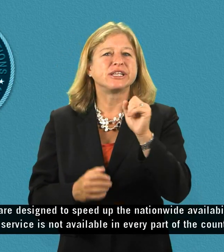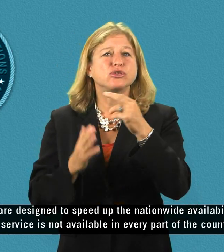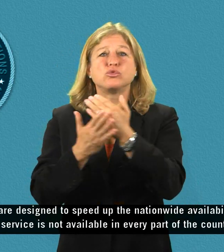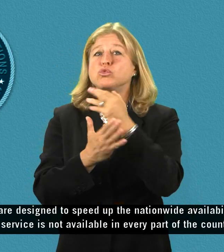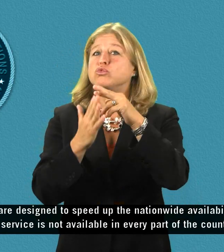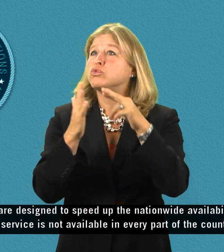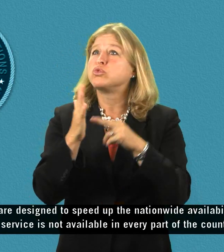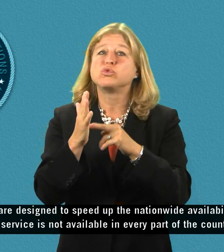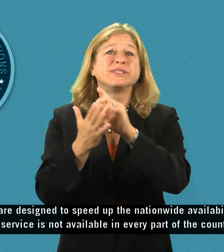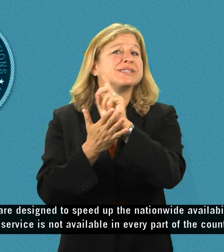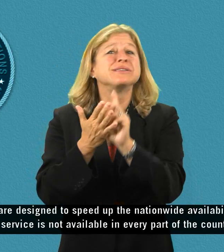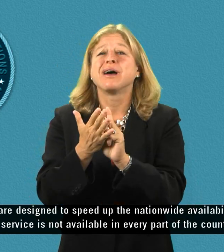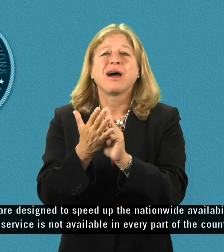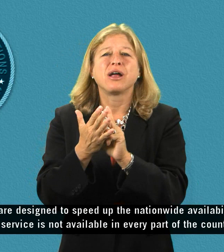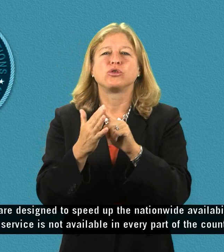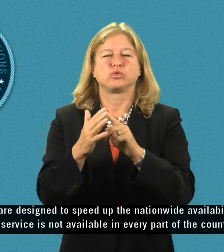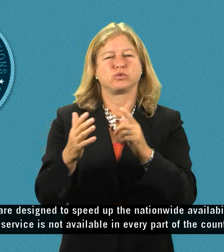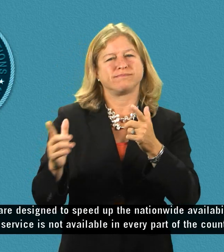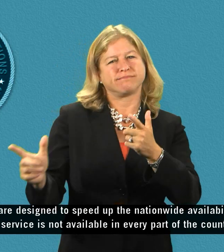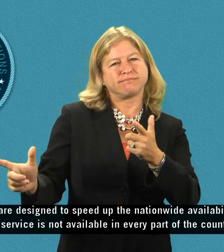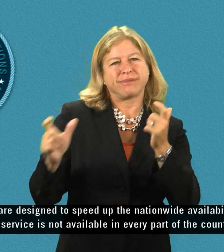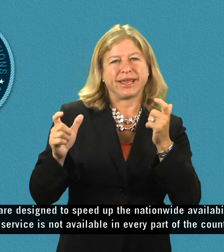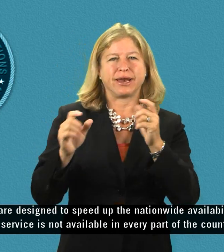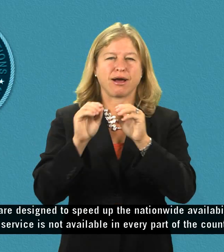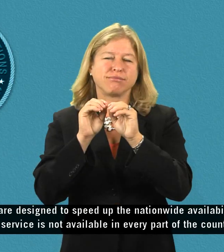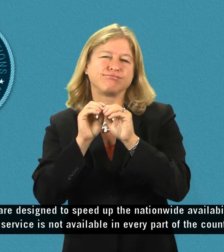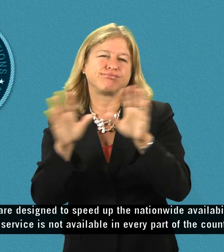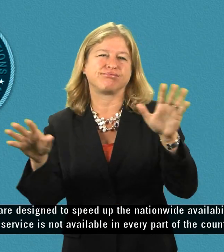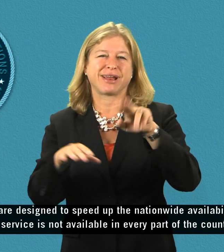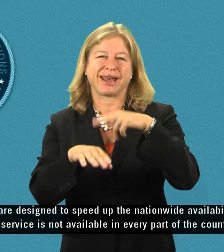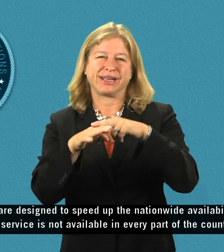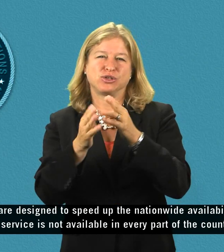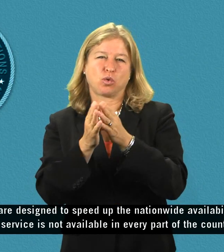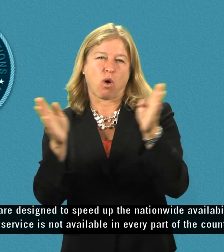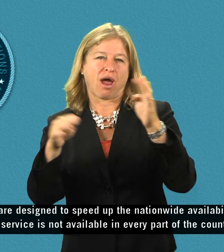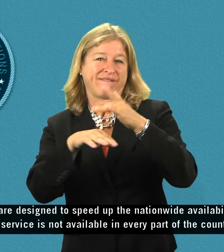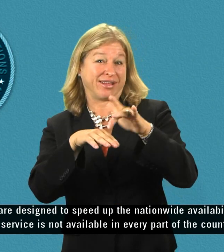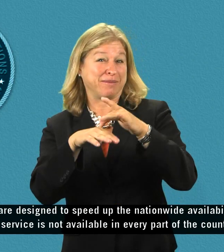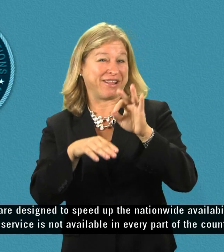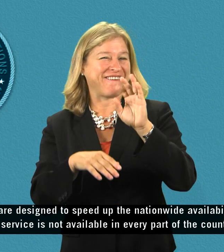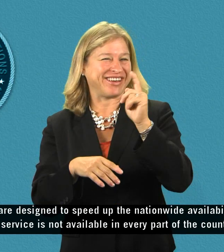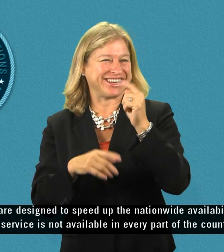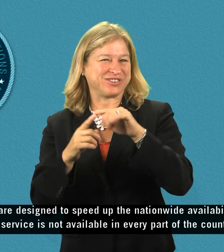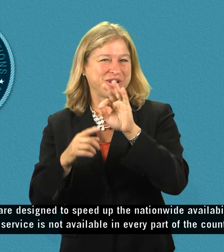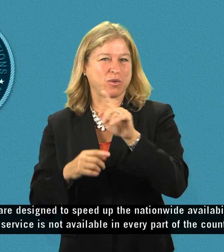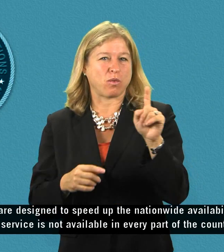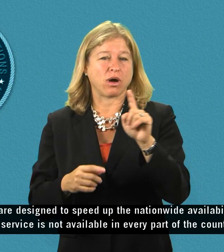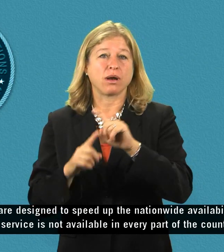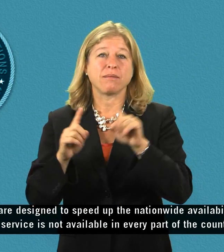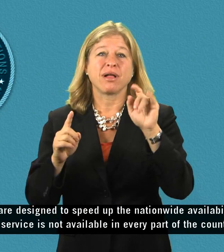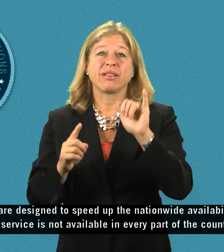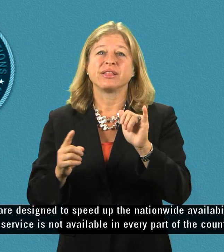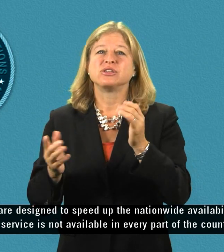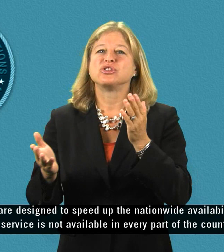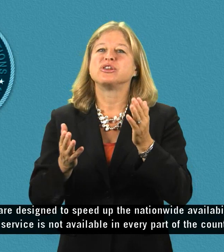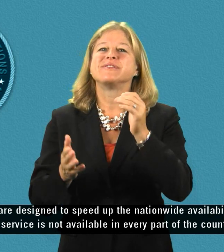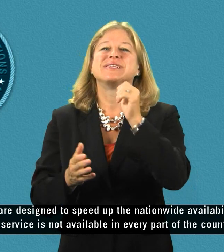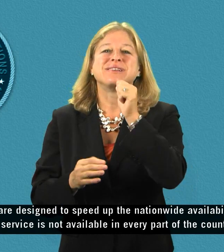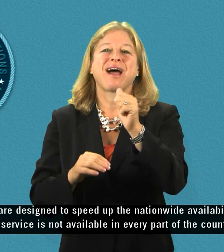The FCC's new rules are designed to speed up the nationwide availability of TEXT-911, but this service is